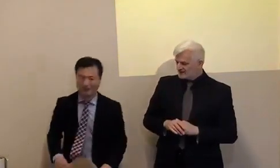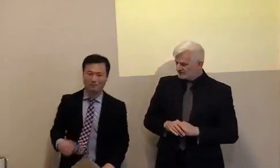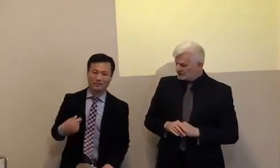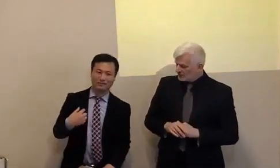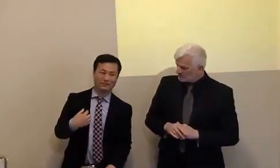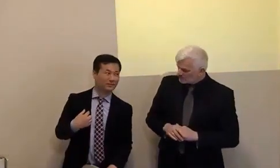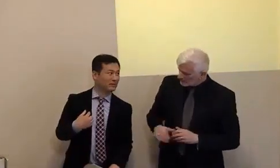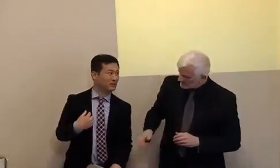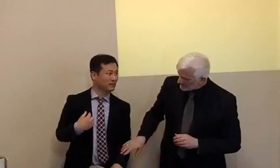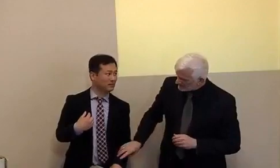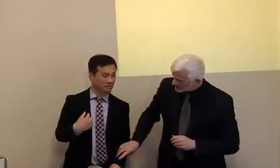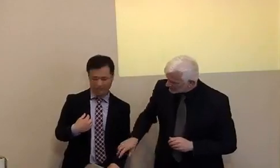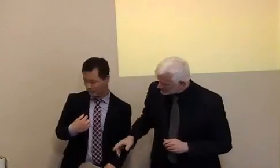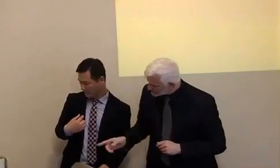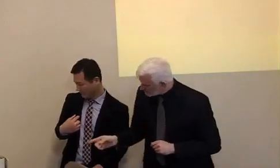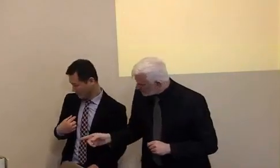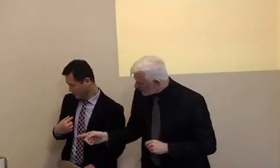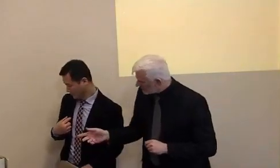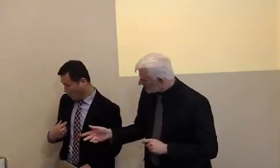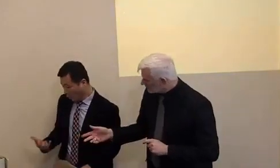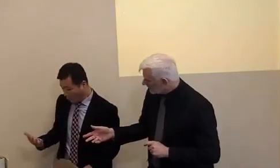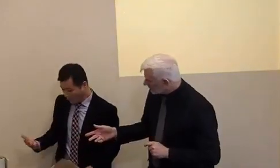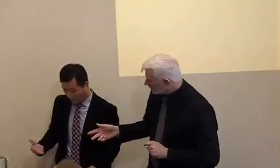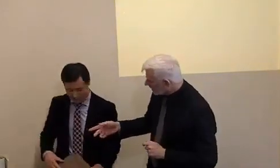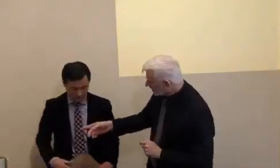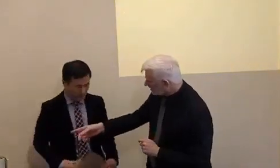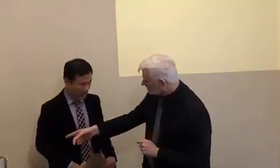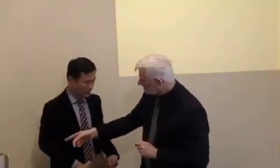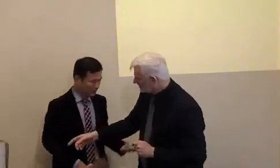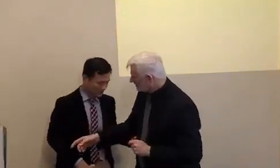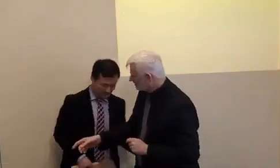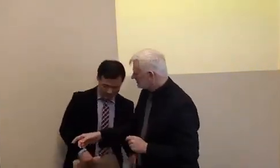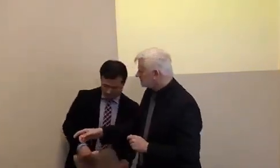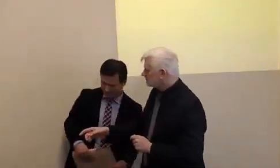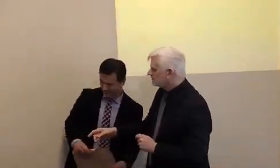My mom. Yeah. You show them where you are. Yeah, please.